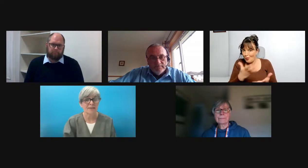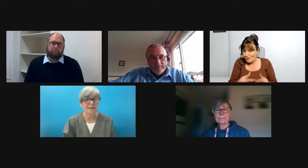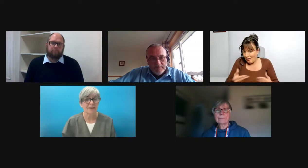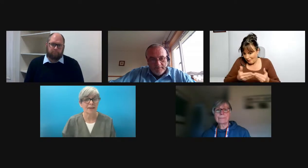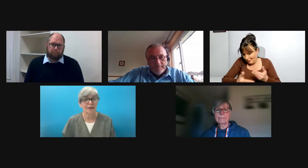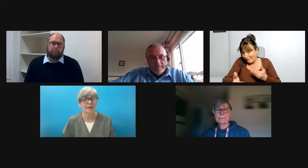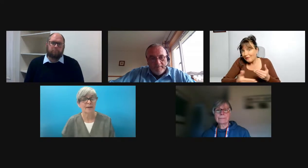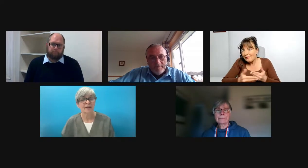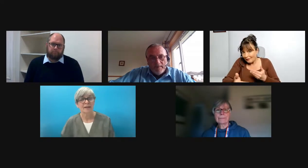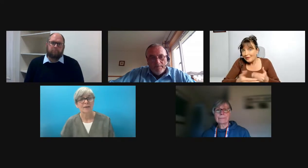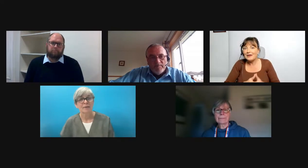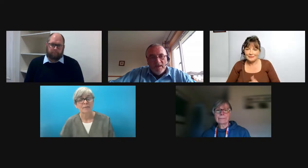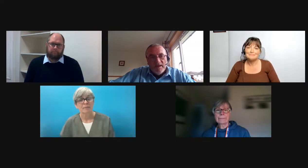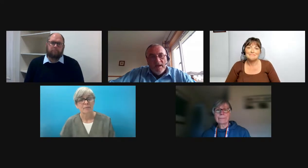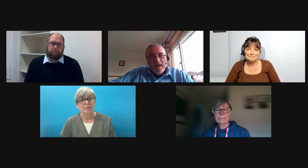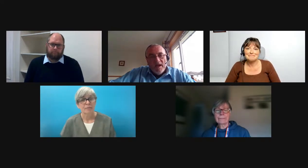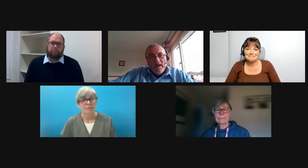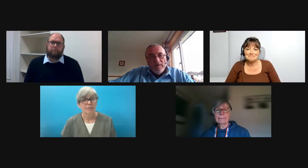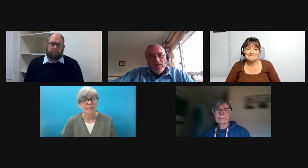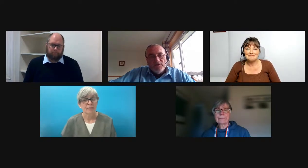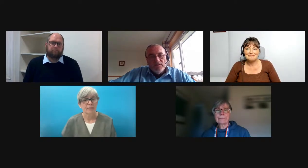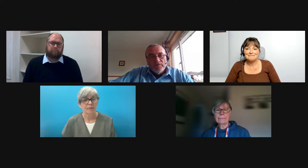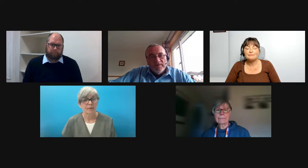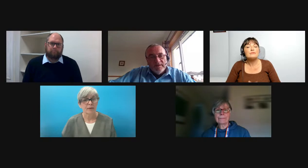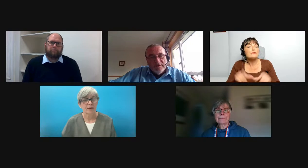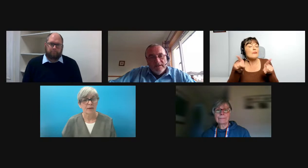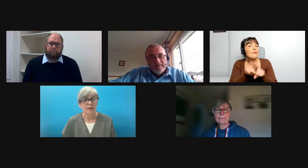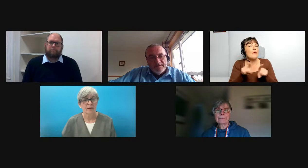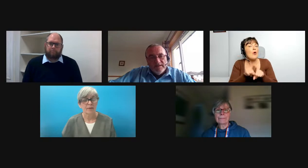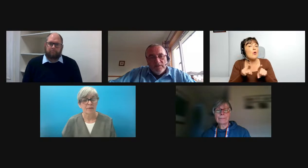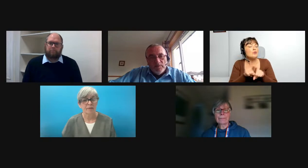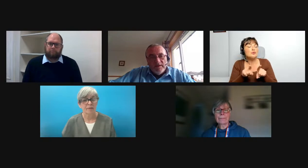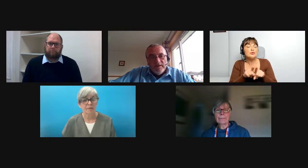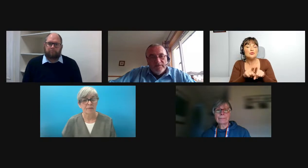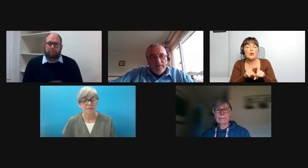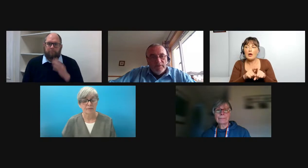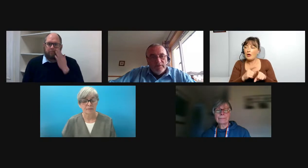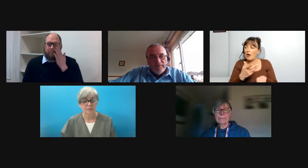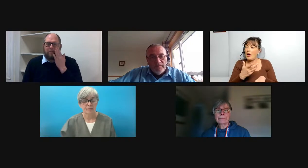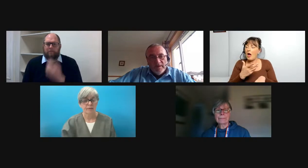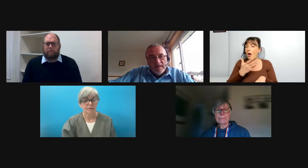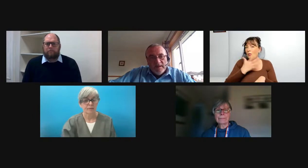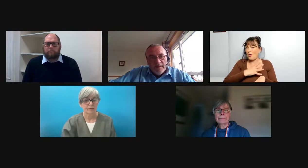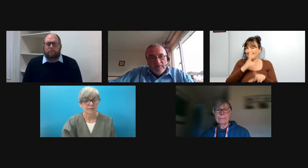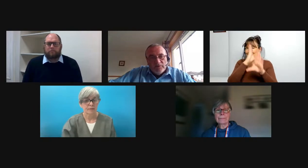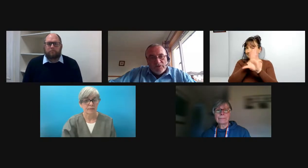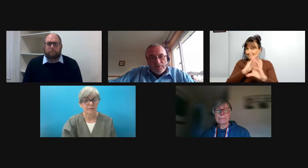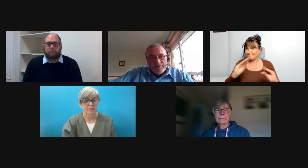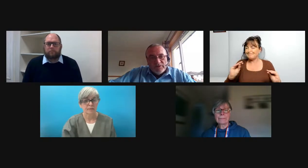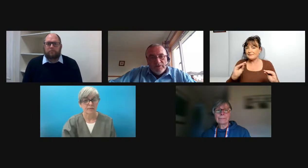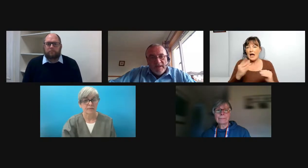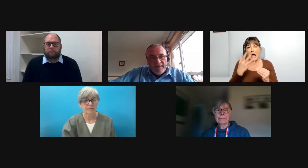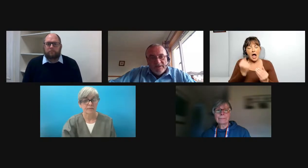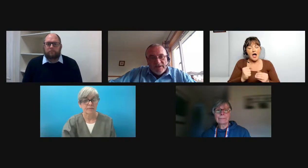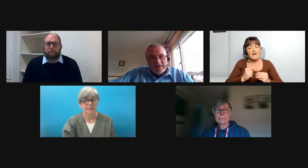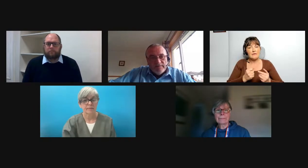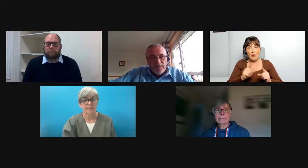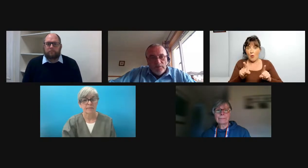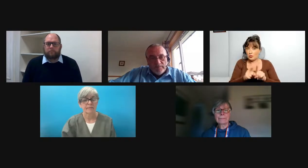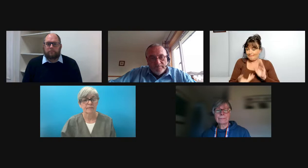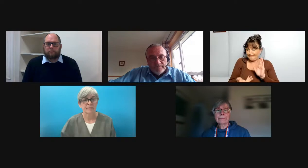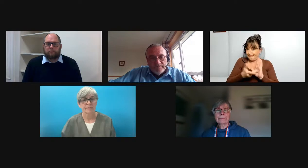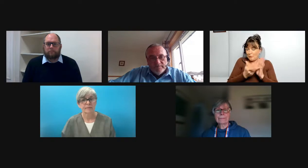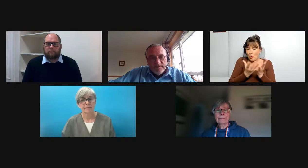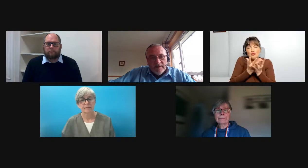viewers, Davie. Thank you. I would also like to say that we have a number of resources on NHS